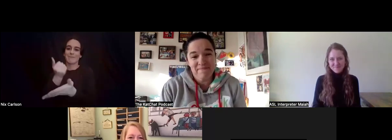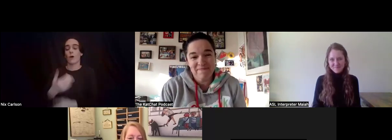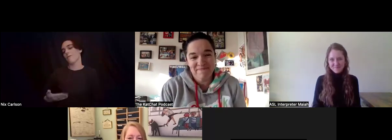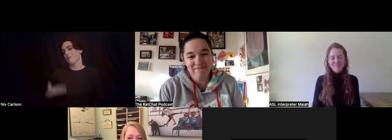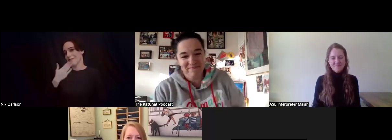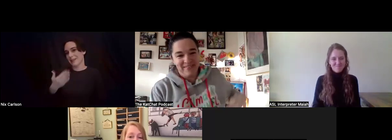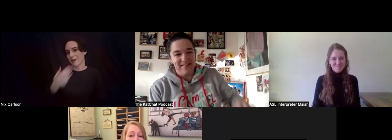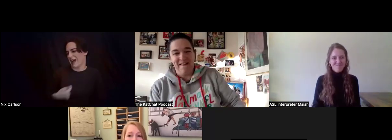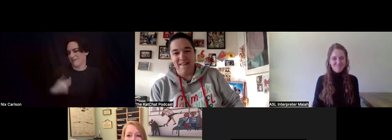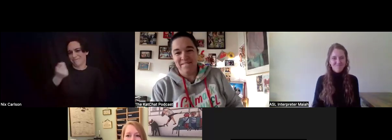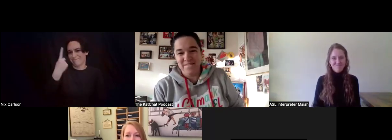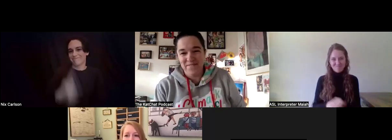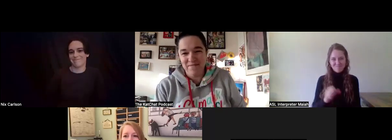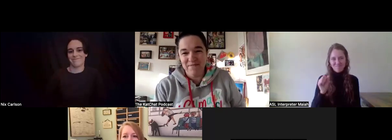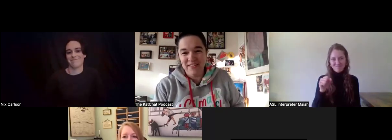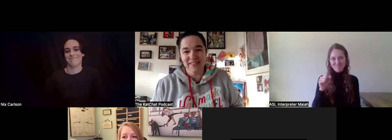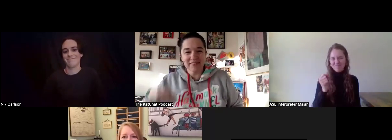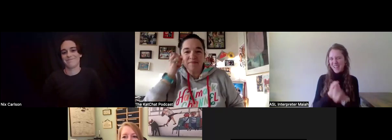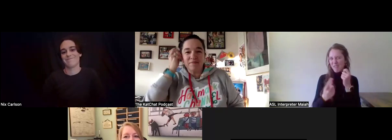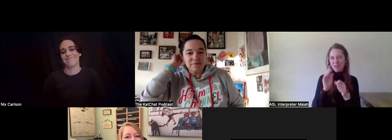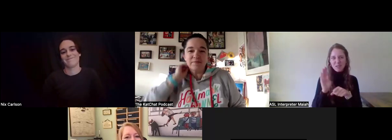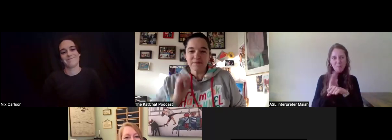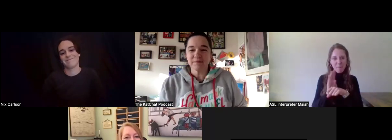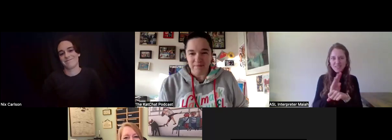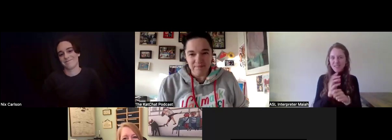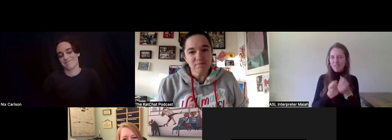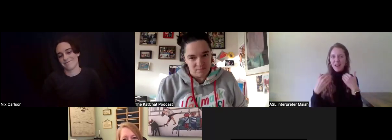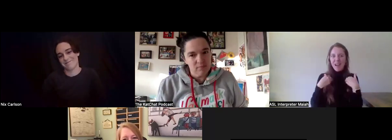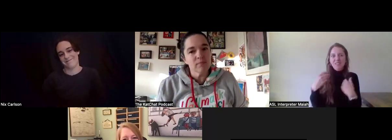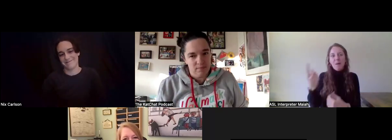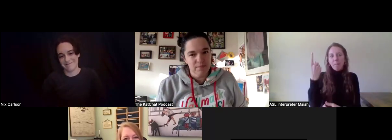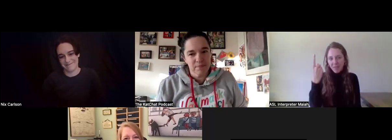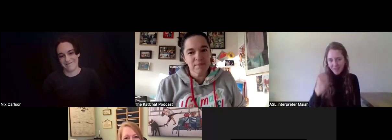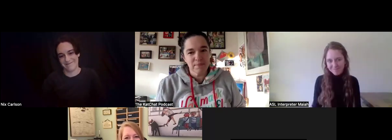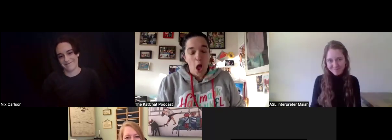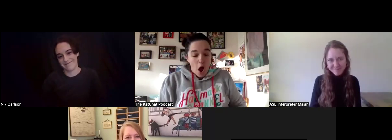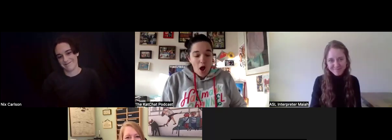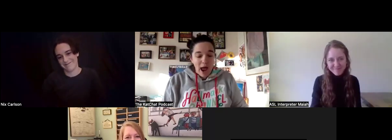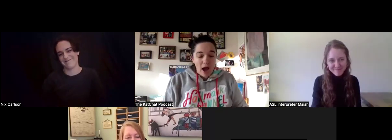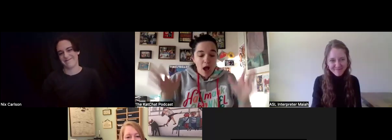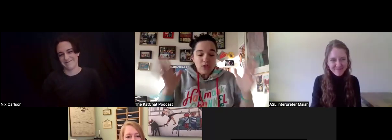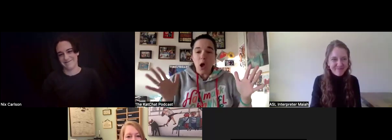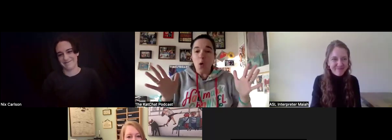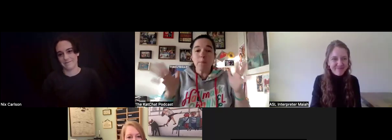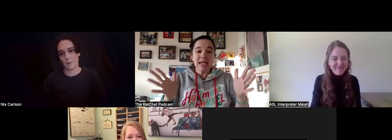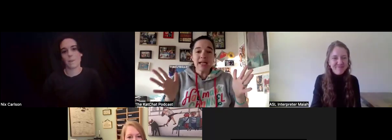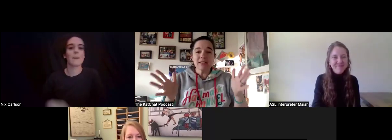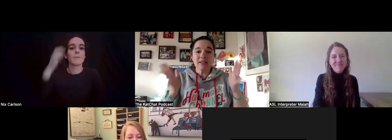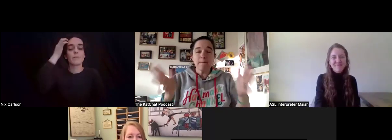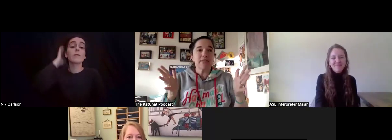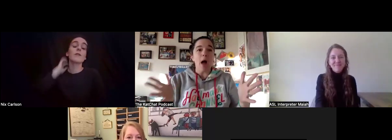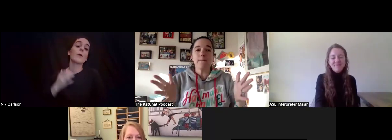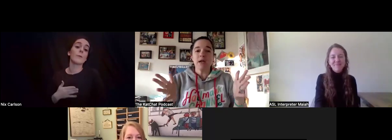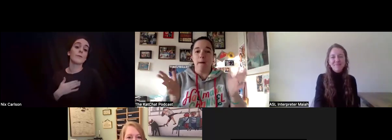Yeah. Yeah, everyone's busy. Everyone's got something. Yeah. All right. So